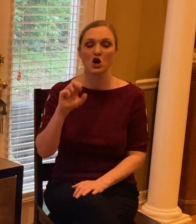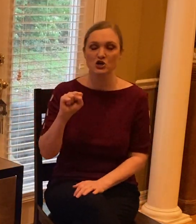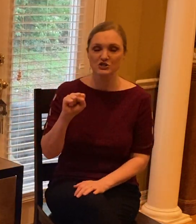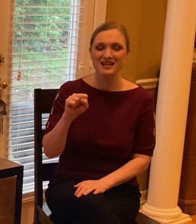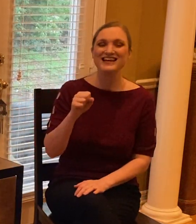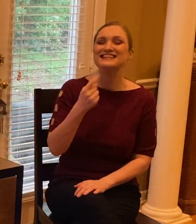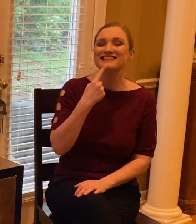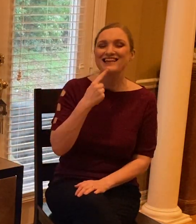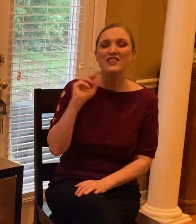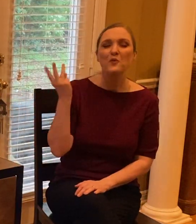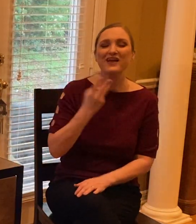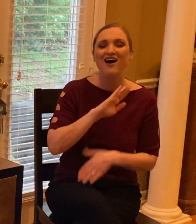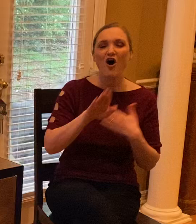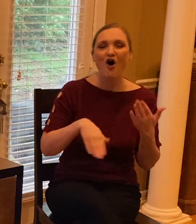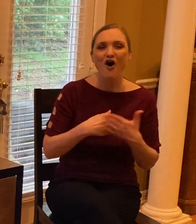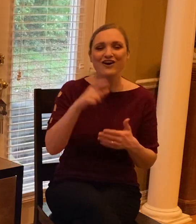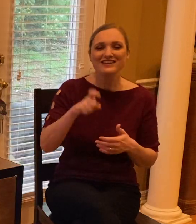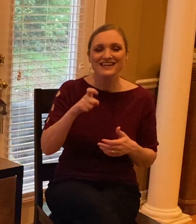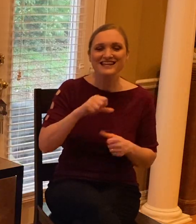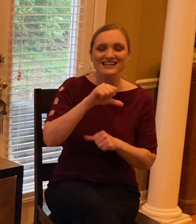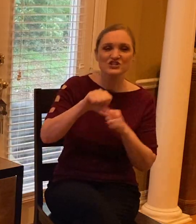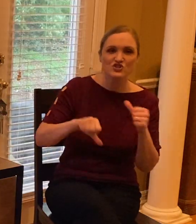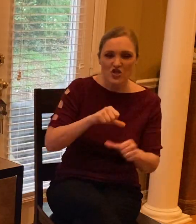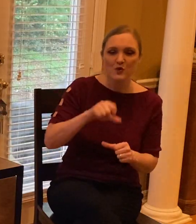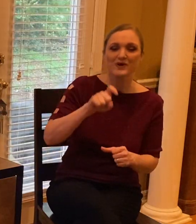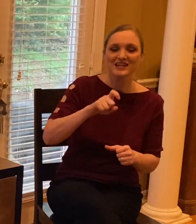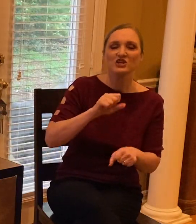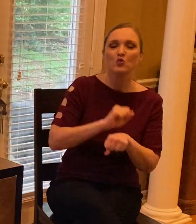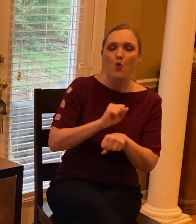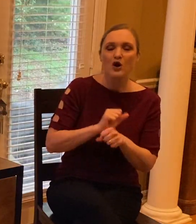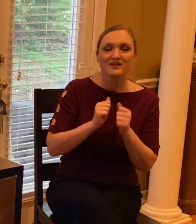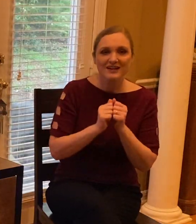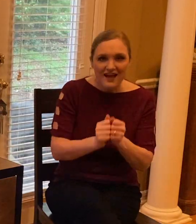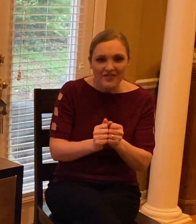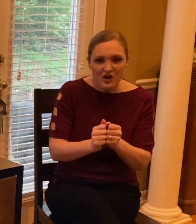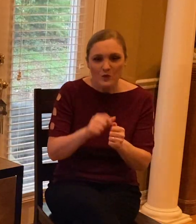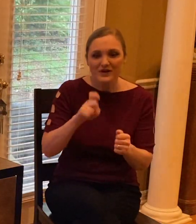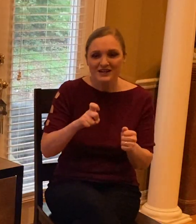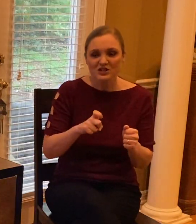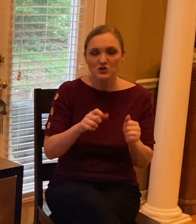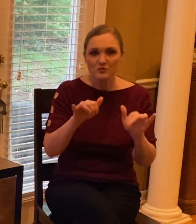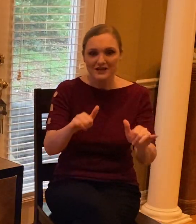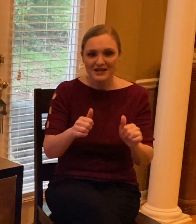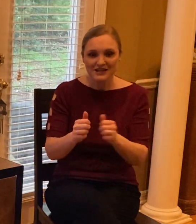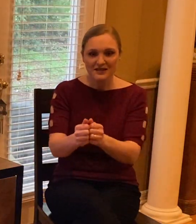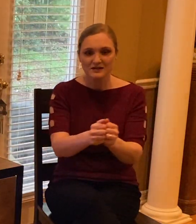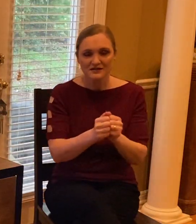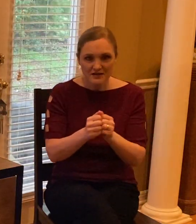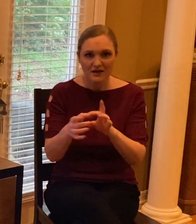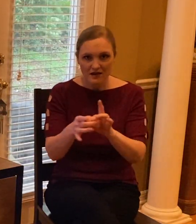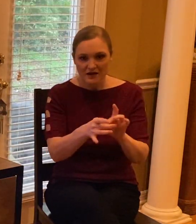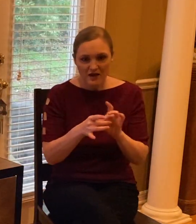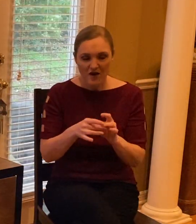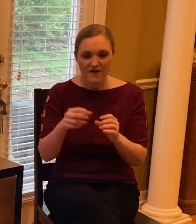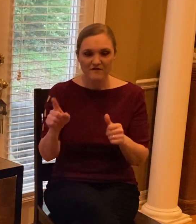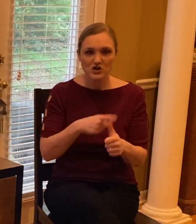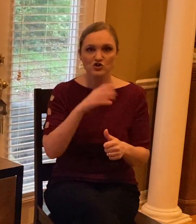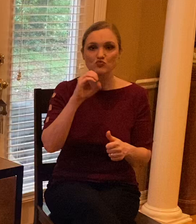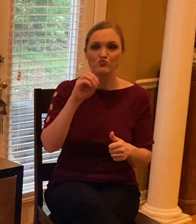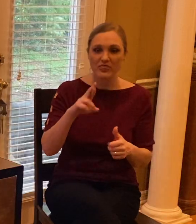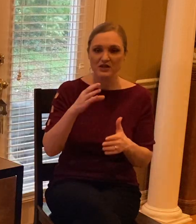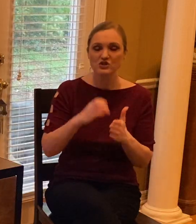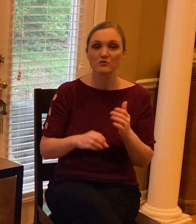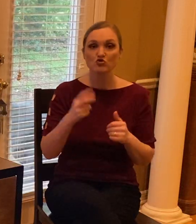need each other, meaning that we need to work together, we need to be together. And in 1 Corinthians 12, beginning in verse